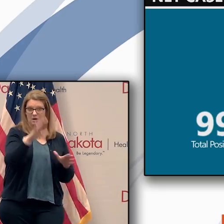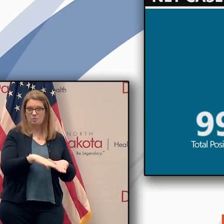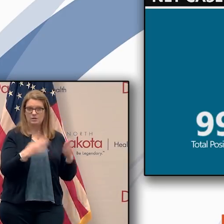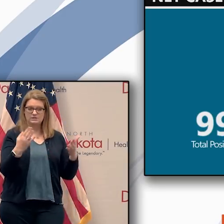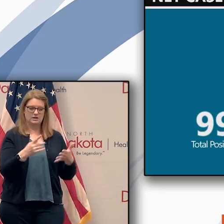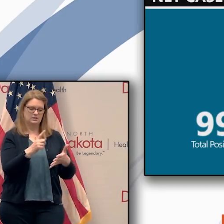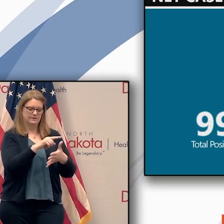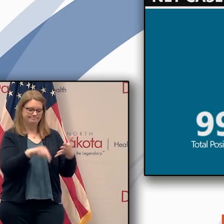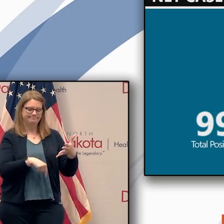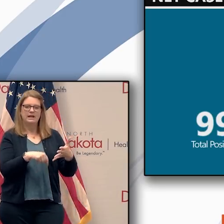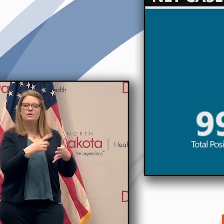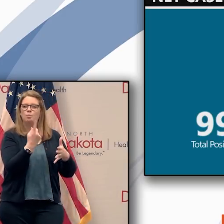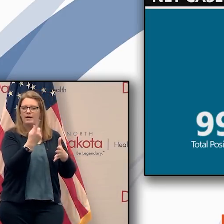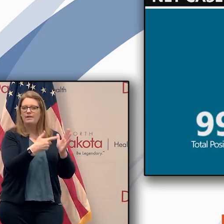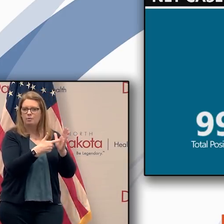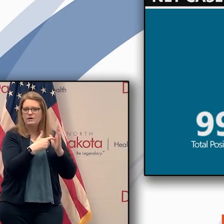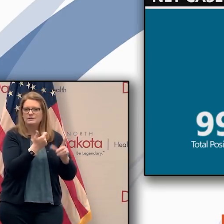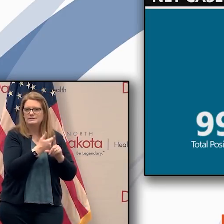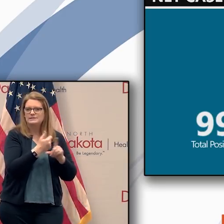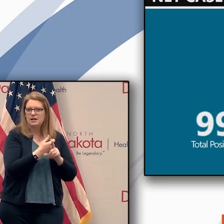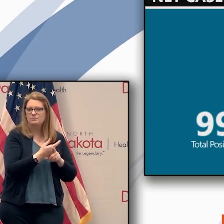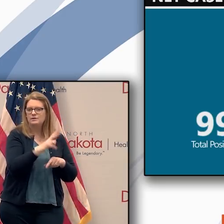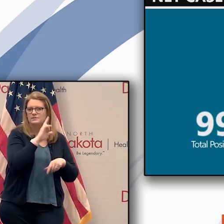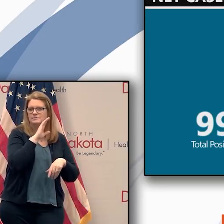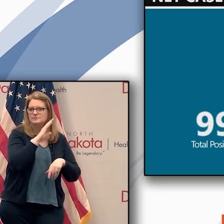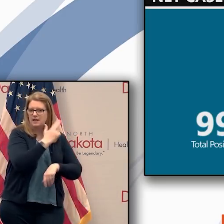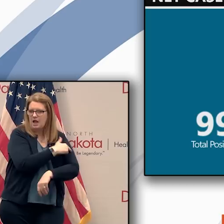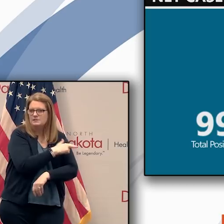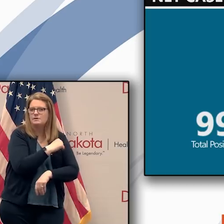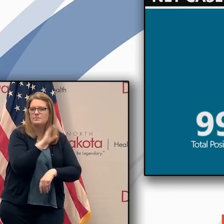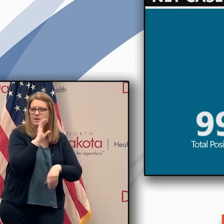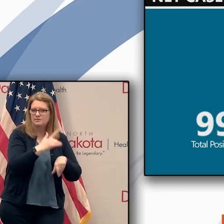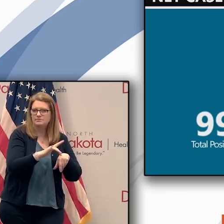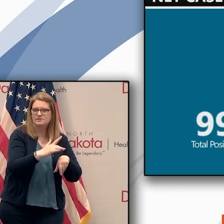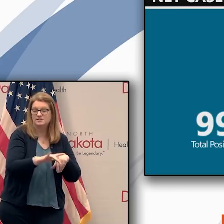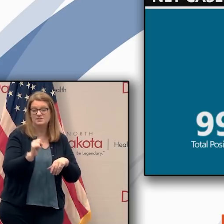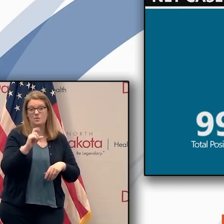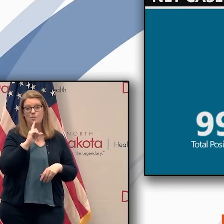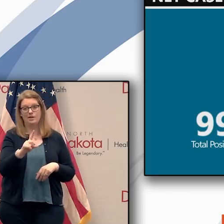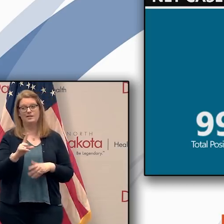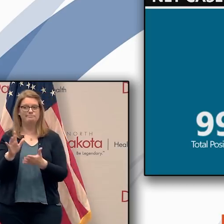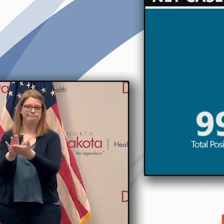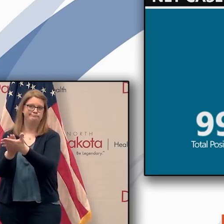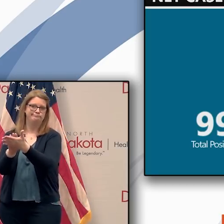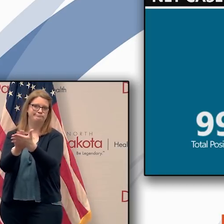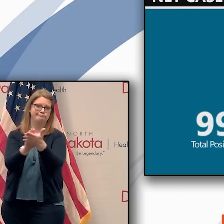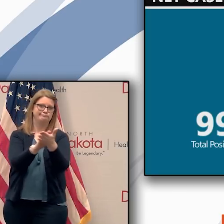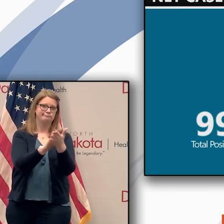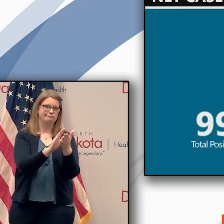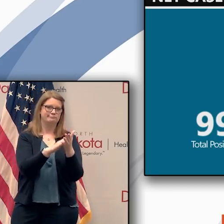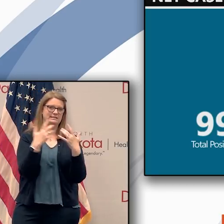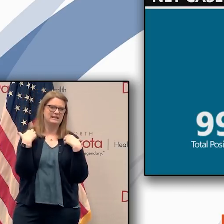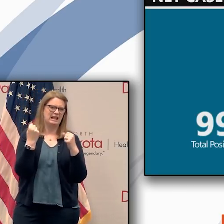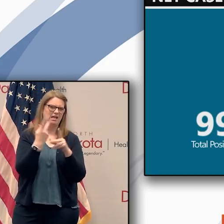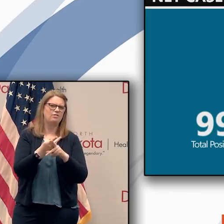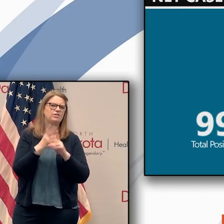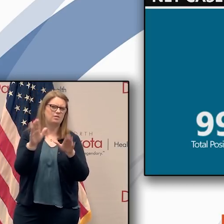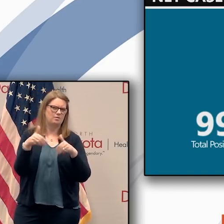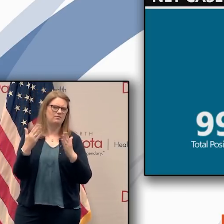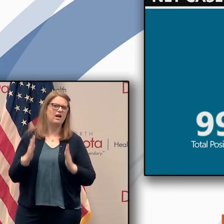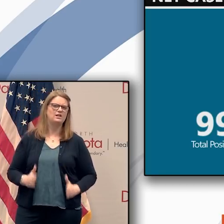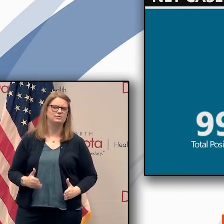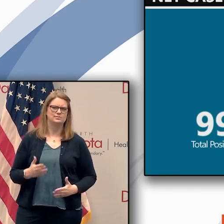COVID? And we certainly do. And again, credit and shout out to all of the health providers in North Dakota for the great work that